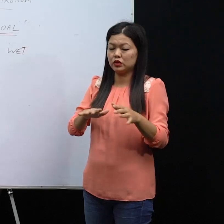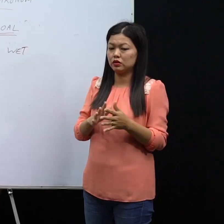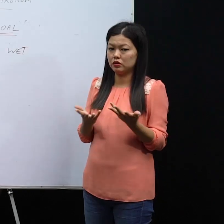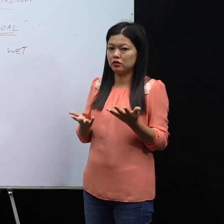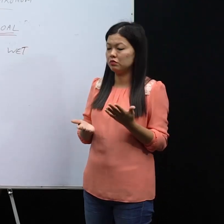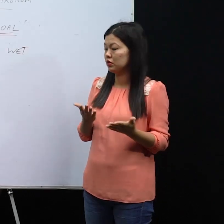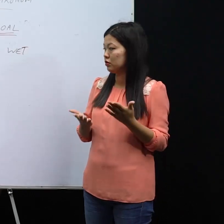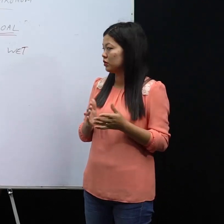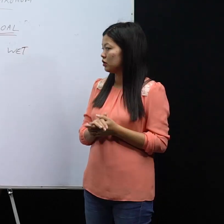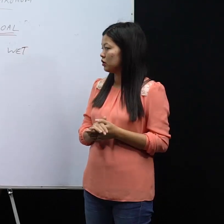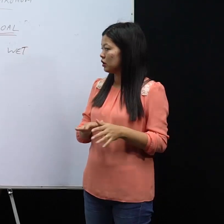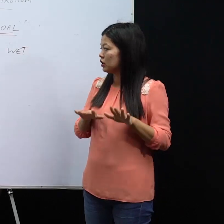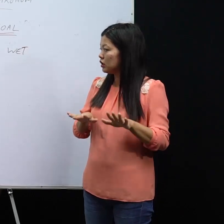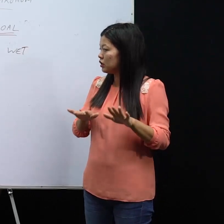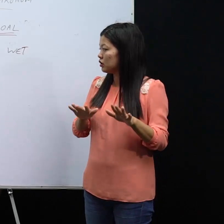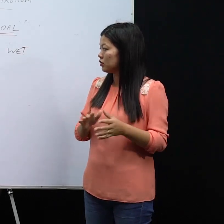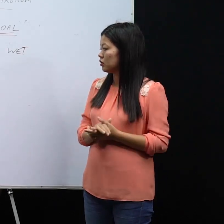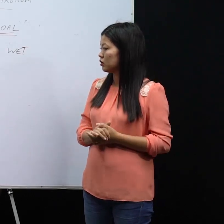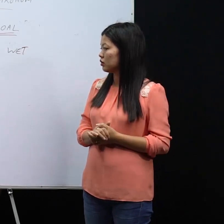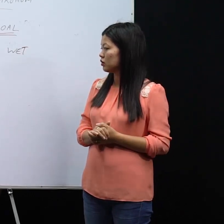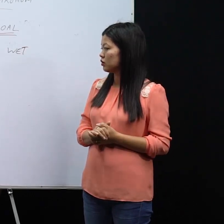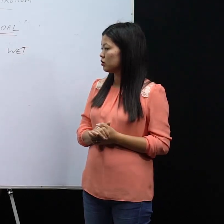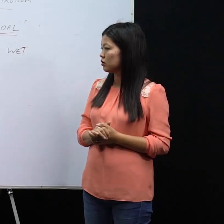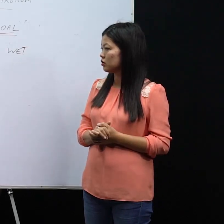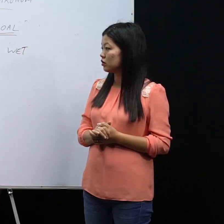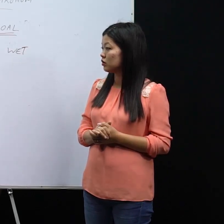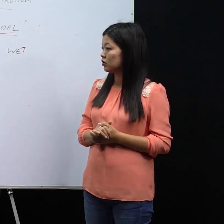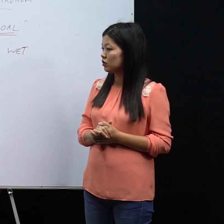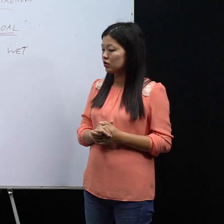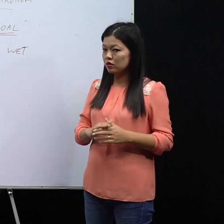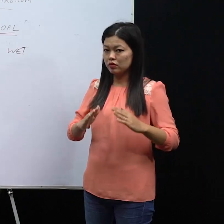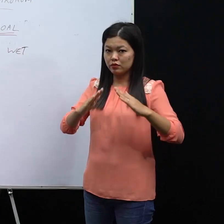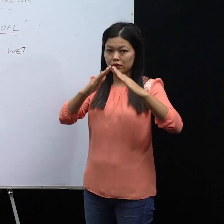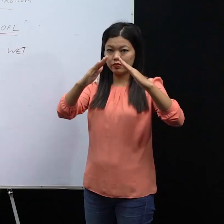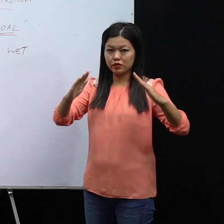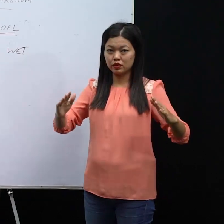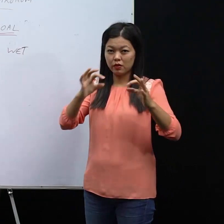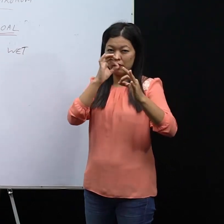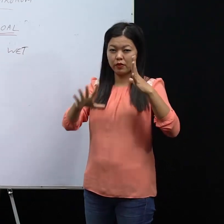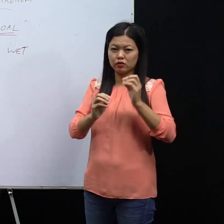due to natural factors such as earthquake, let's say